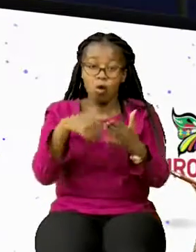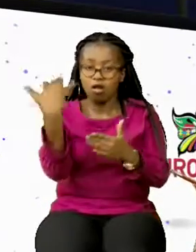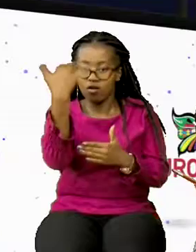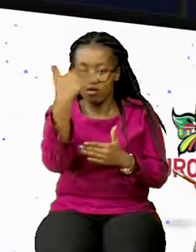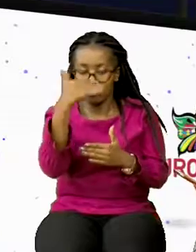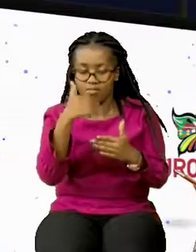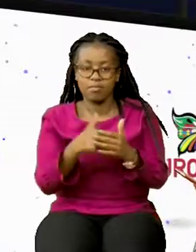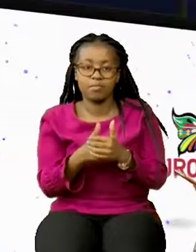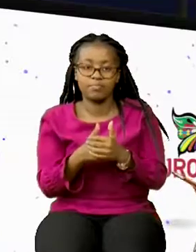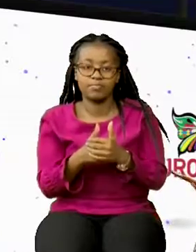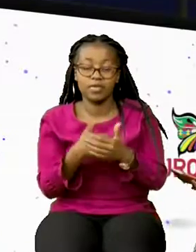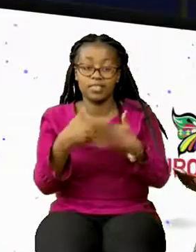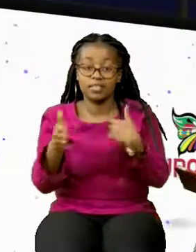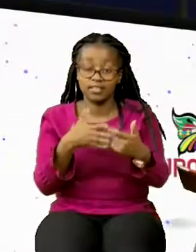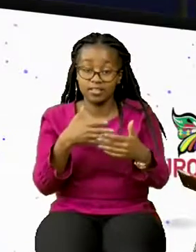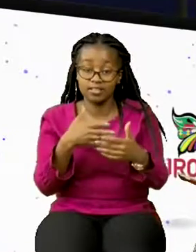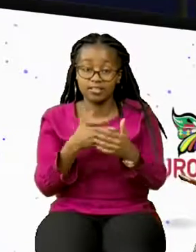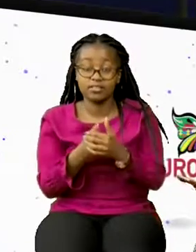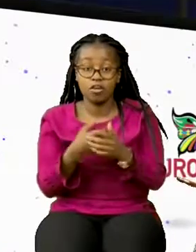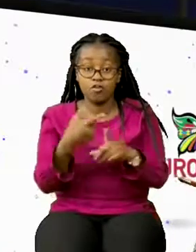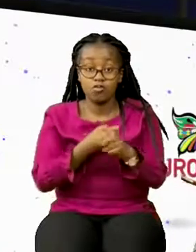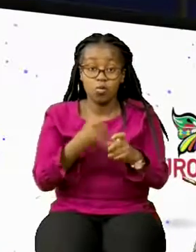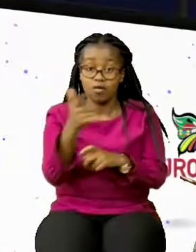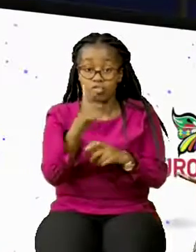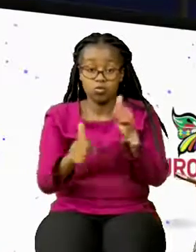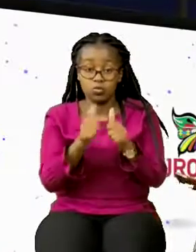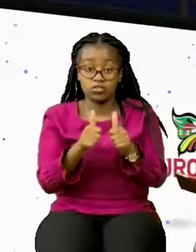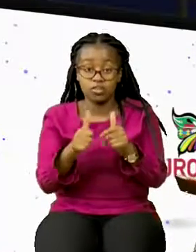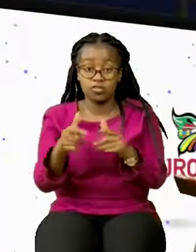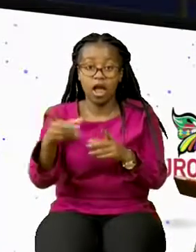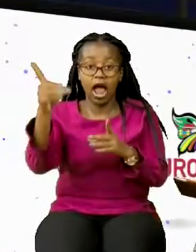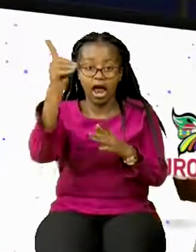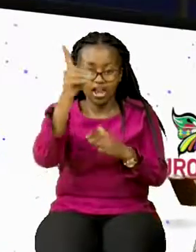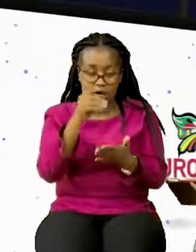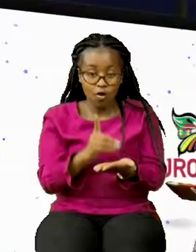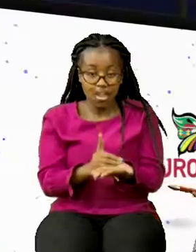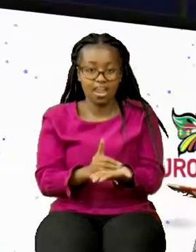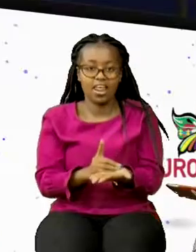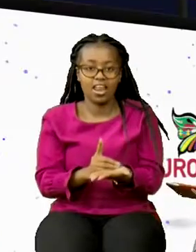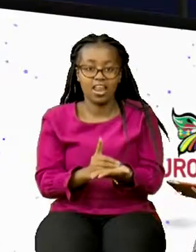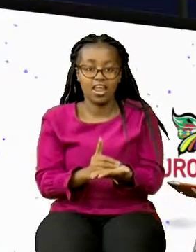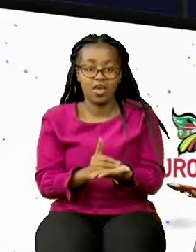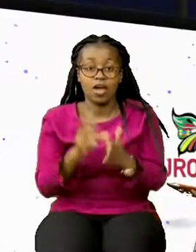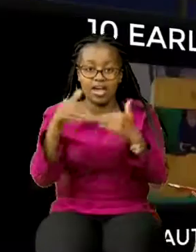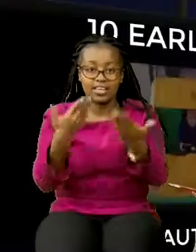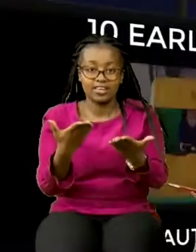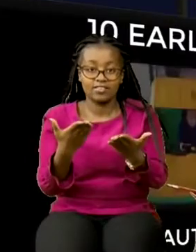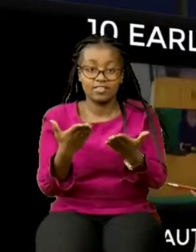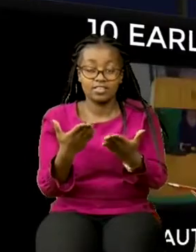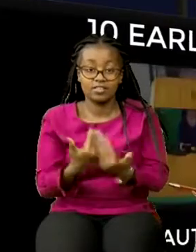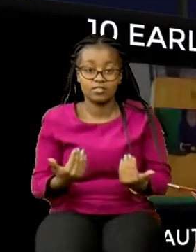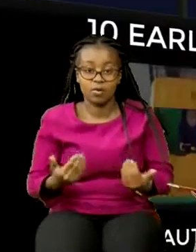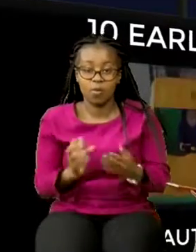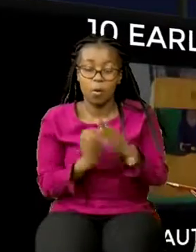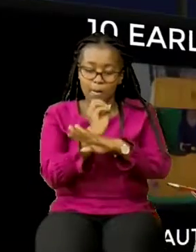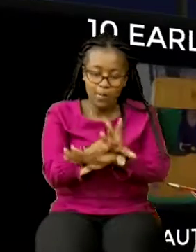autism is and the signs and symptoms from a video that we have downloaded online, and we're giving credits to the parent who actually took the video and